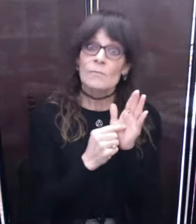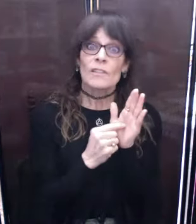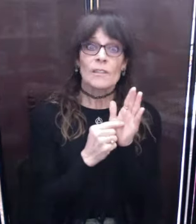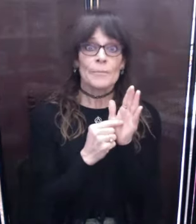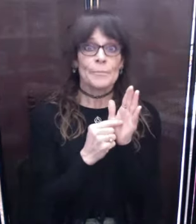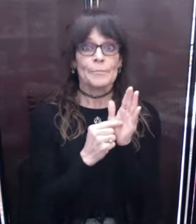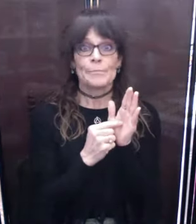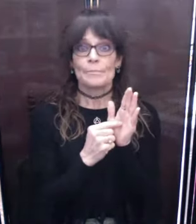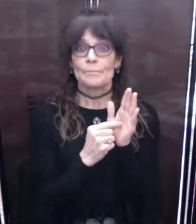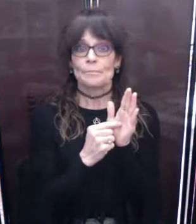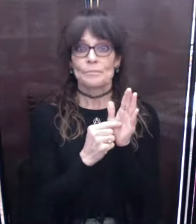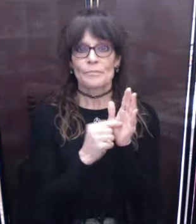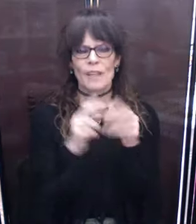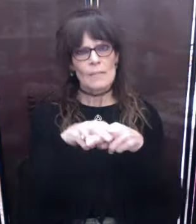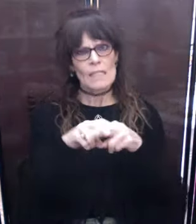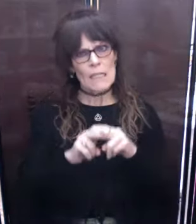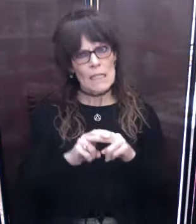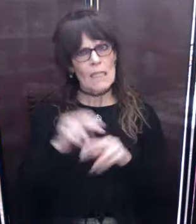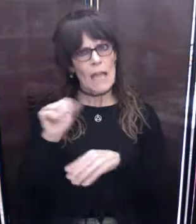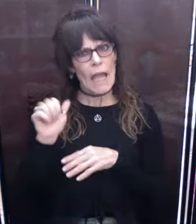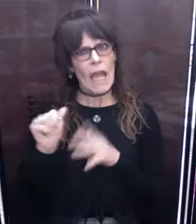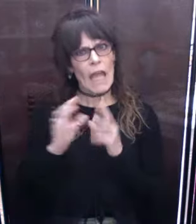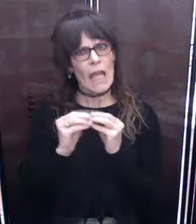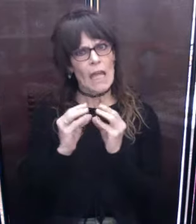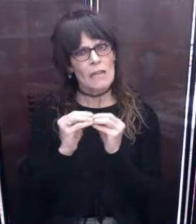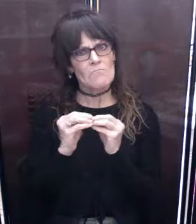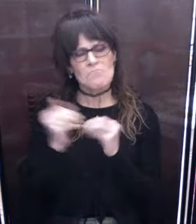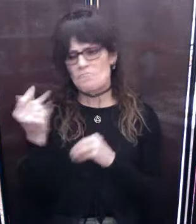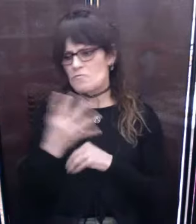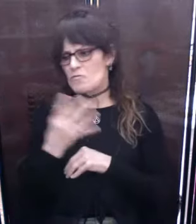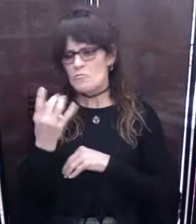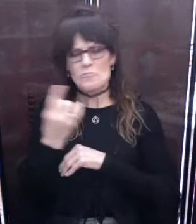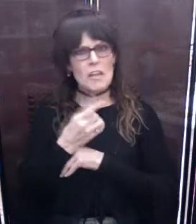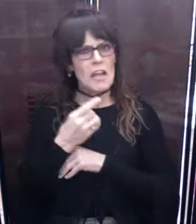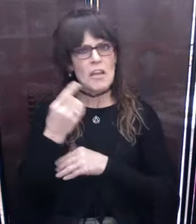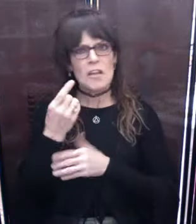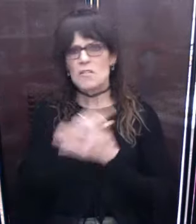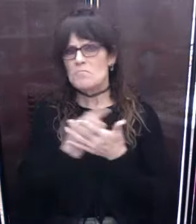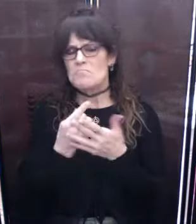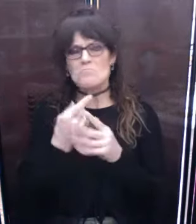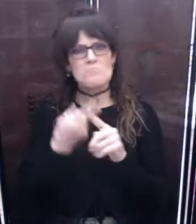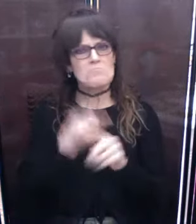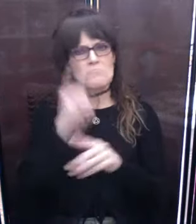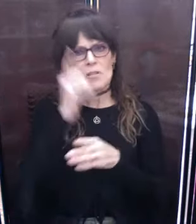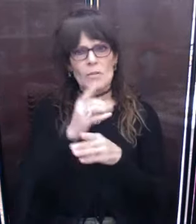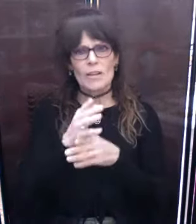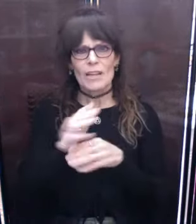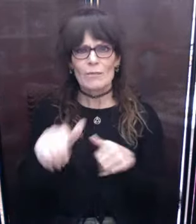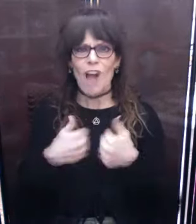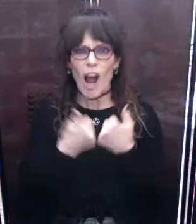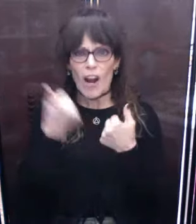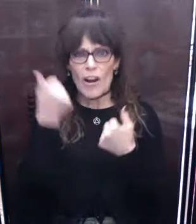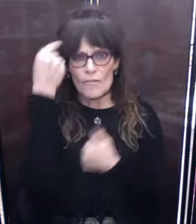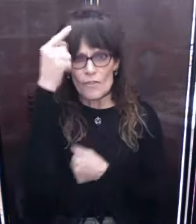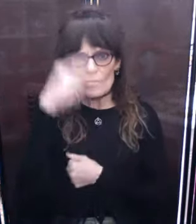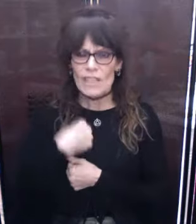sitting in AA a couple of days, a couple of weeks, a couple months sober was hard for me because it felt like